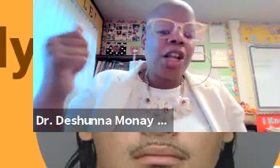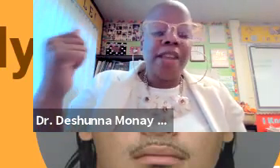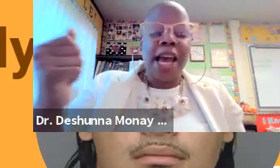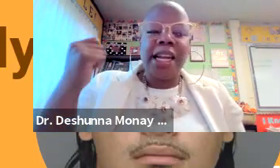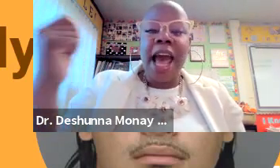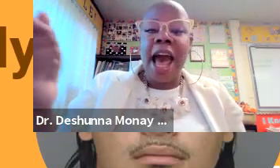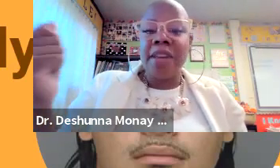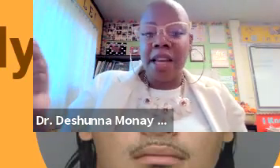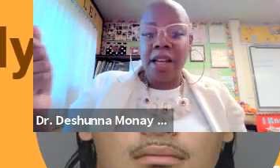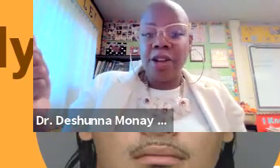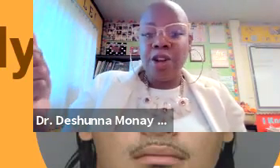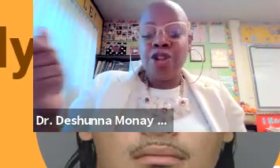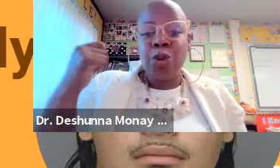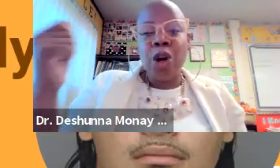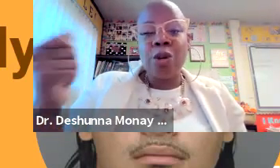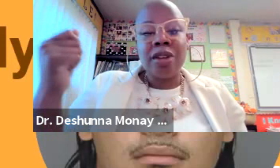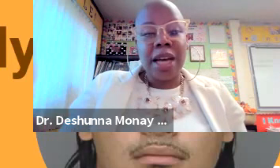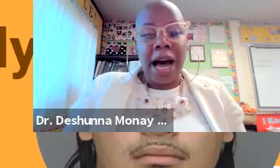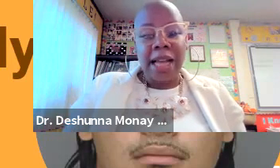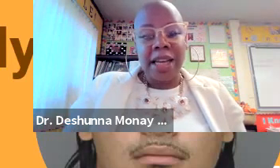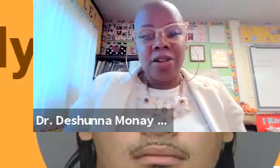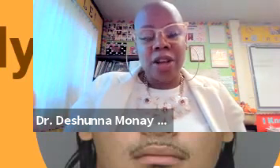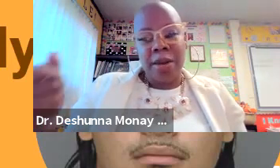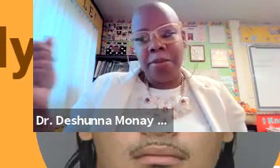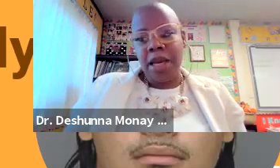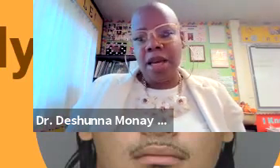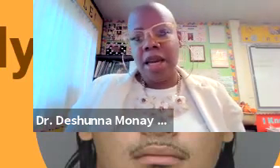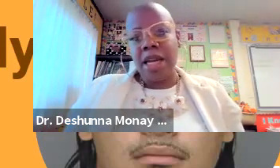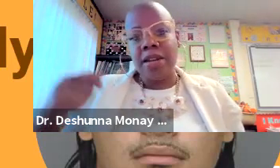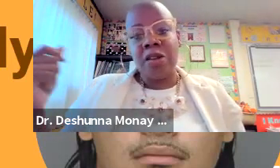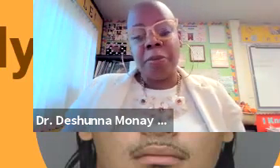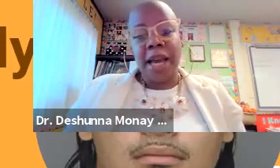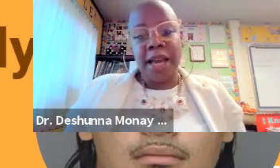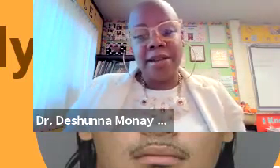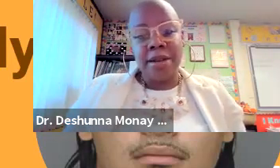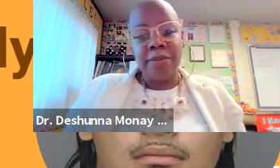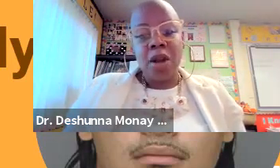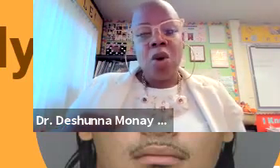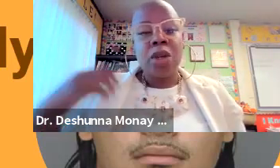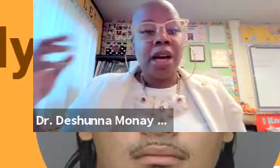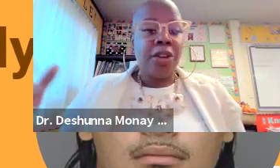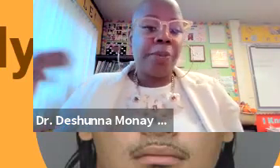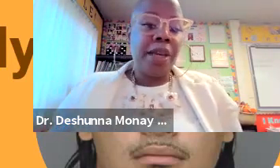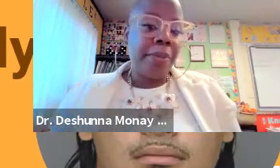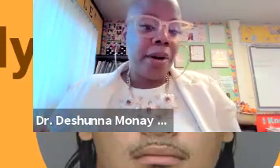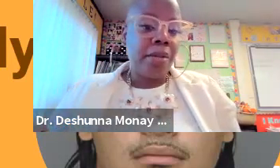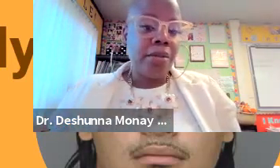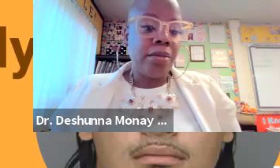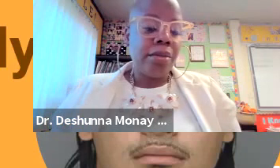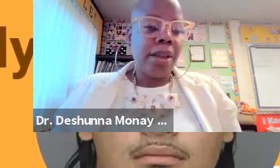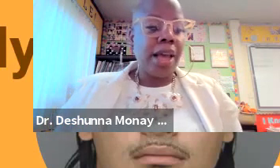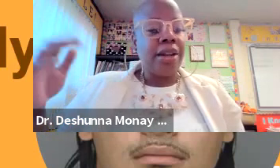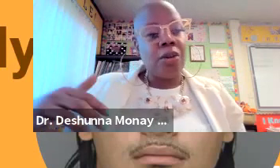carrying all of that and having to go to college and be in a space with other